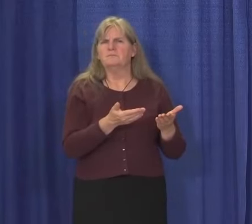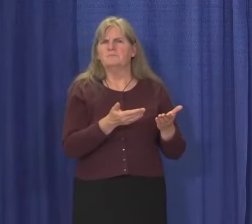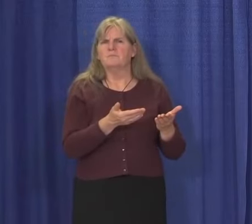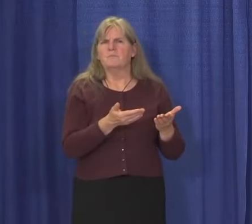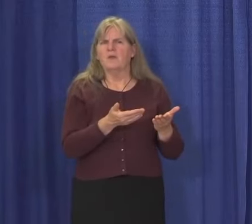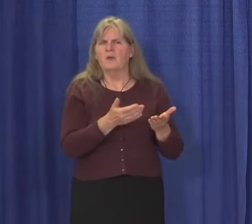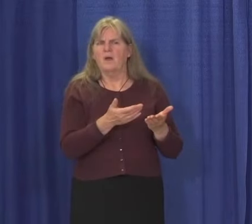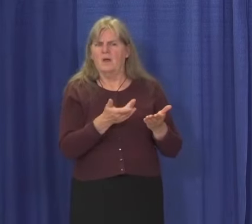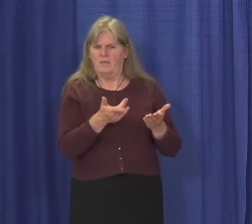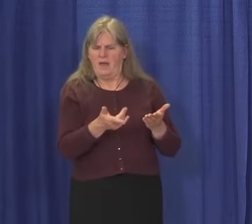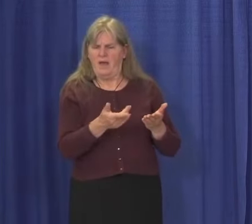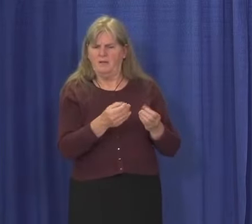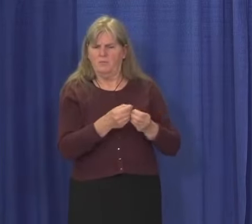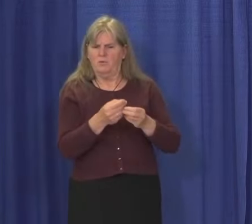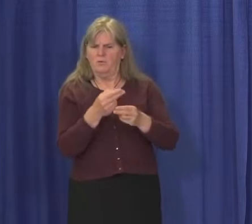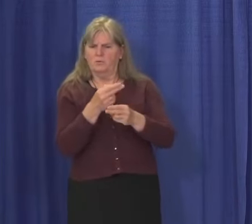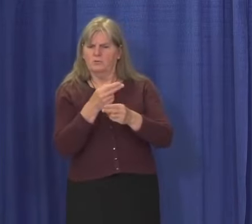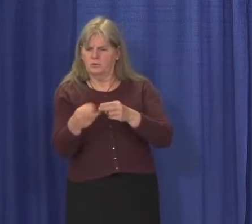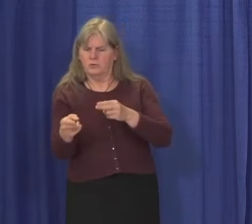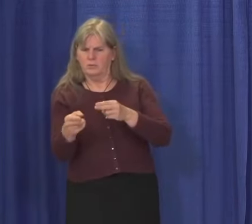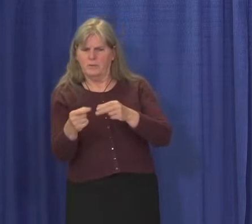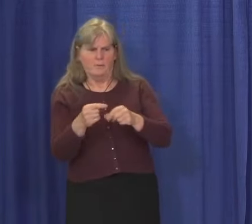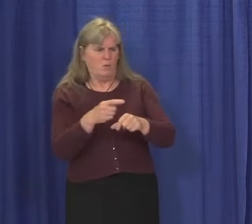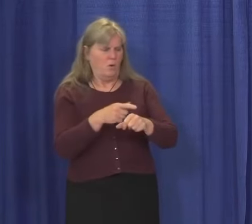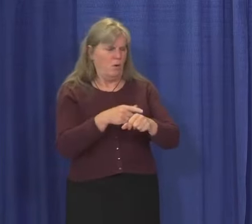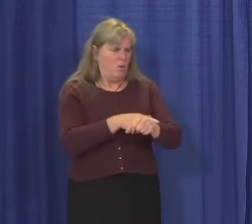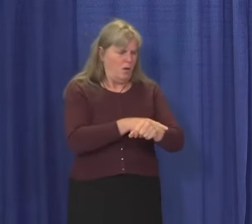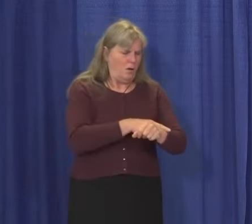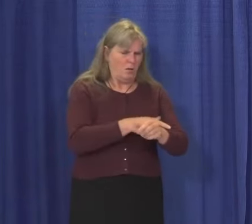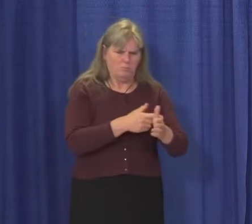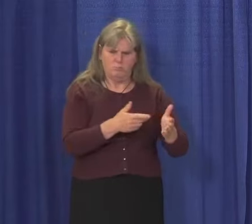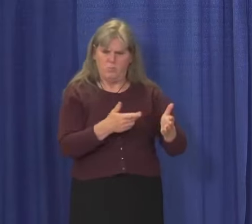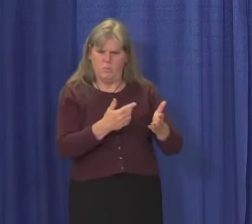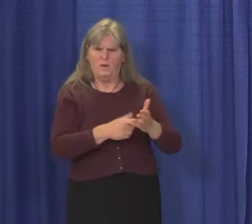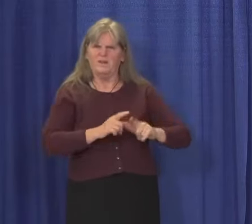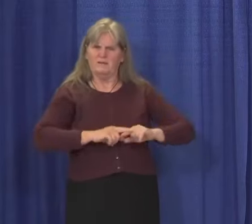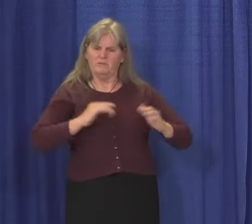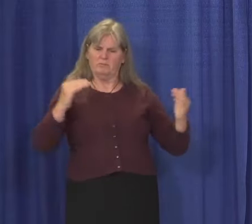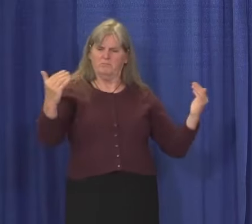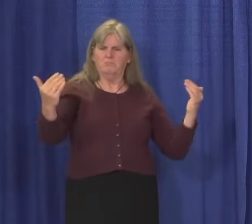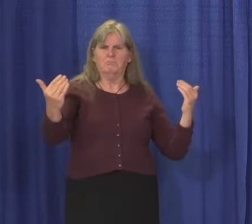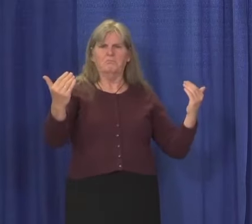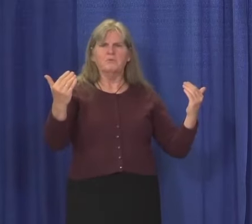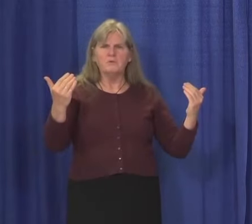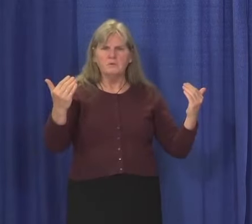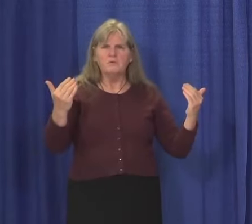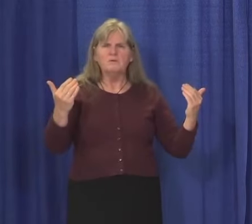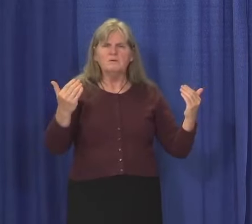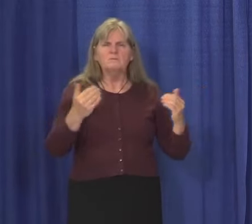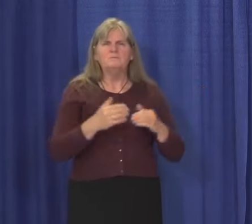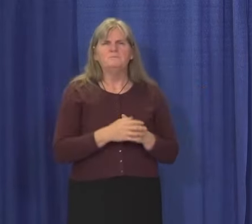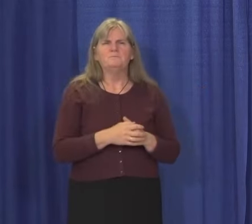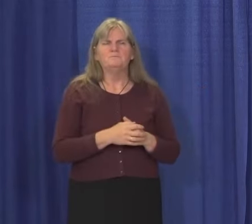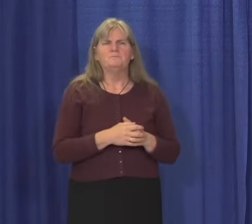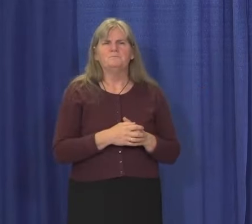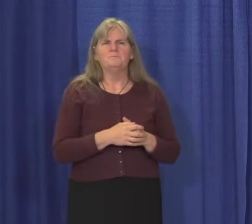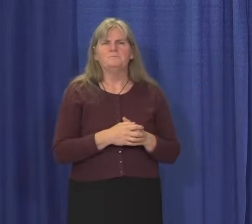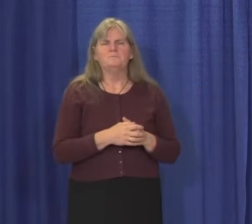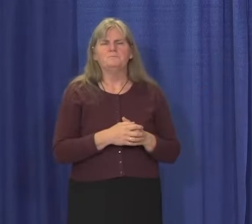shorter or longer term protection against COVID once infected? There is